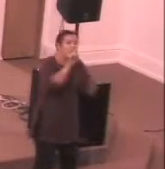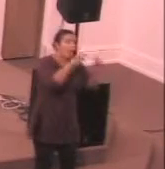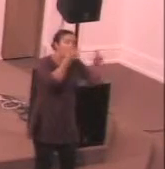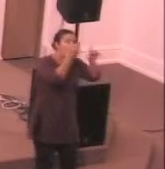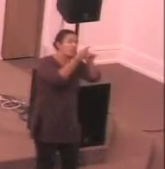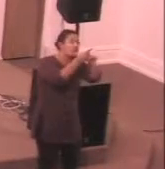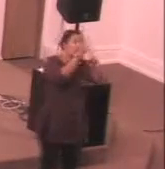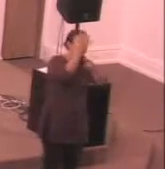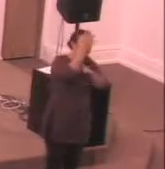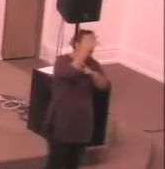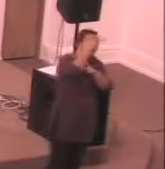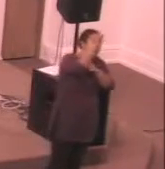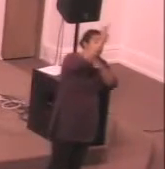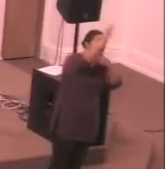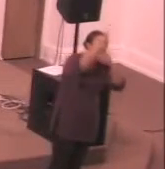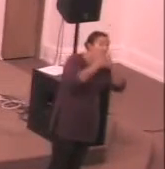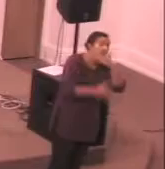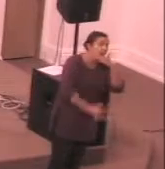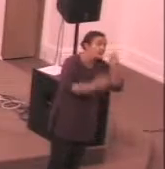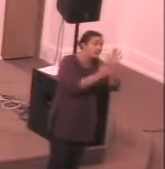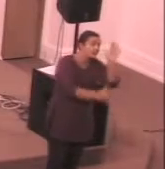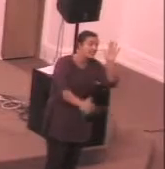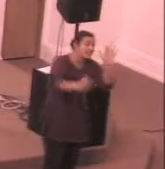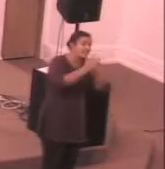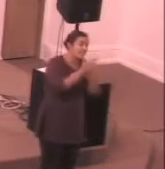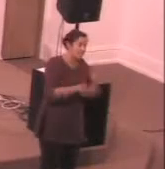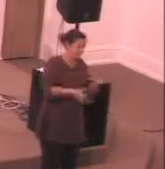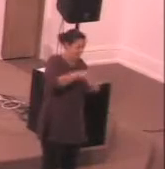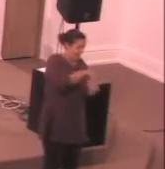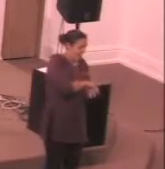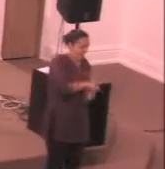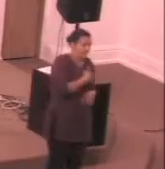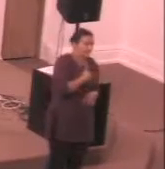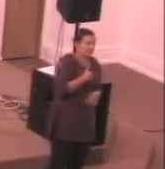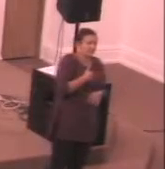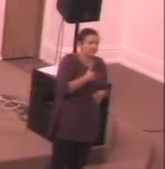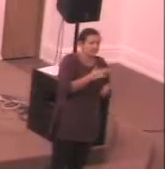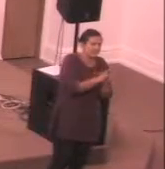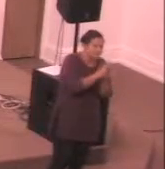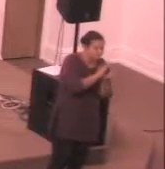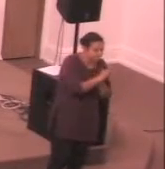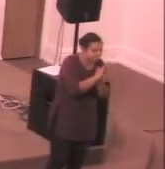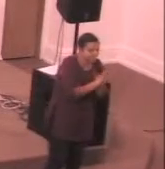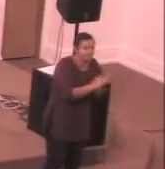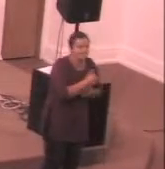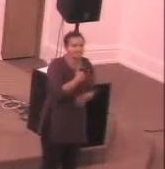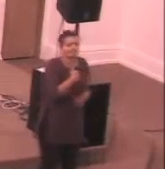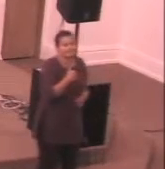And it's all because of the blood of Jesus Christ